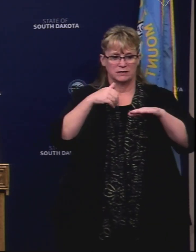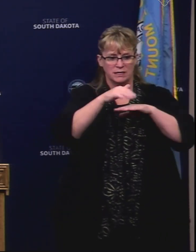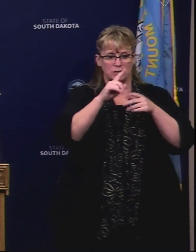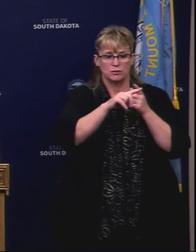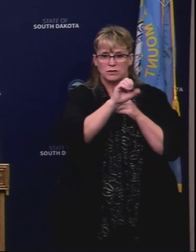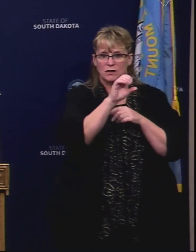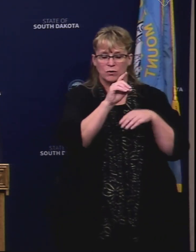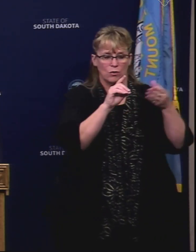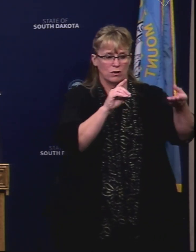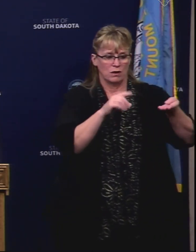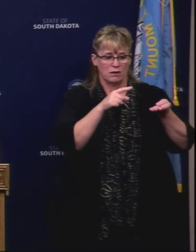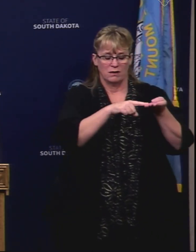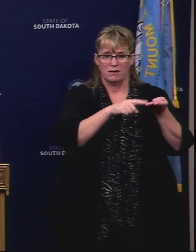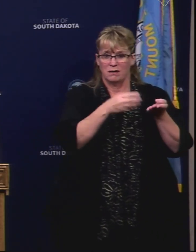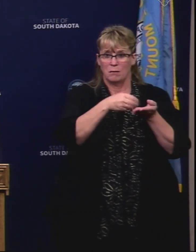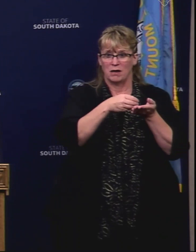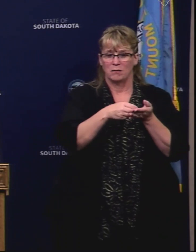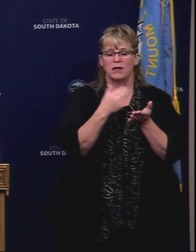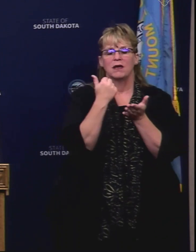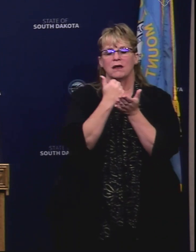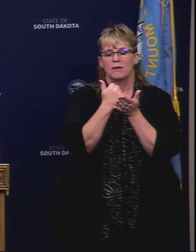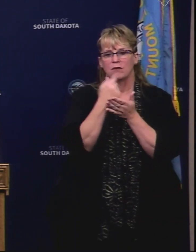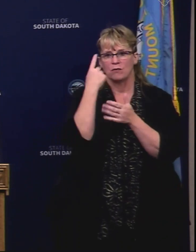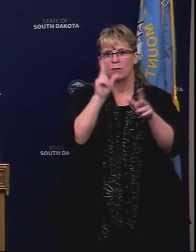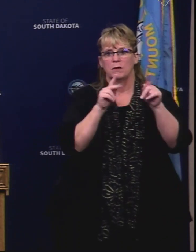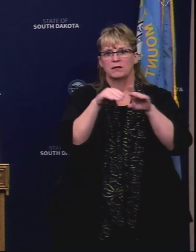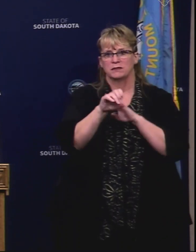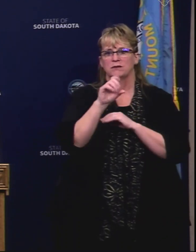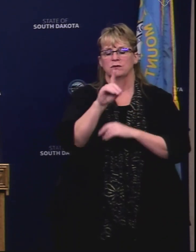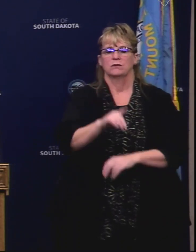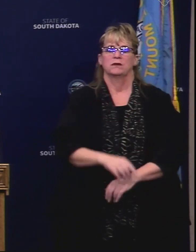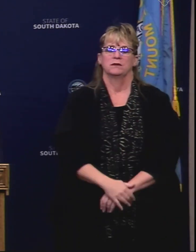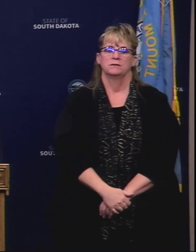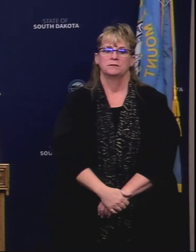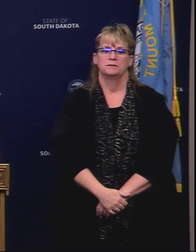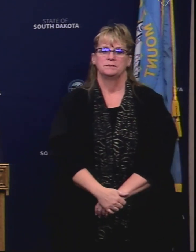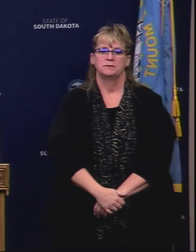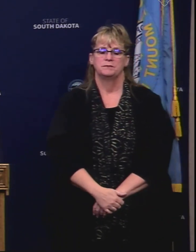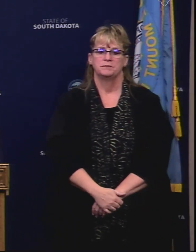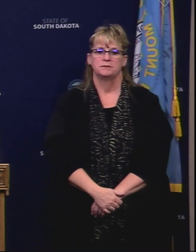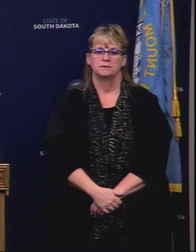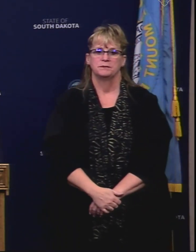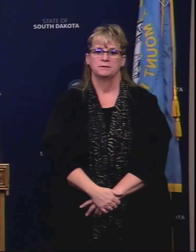Dakota, that would be very helpful for South Dakota folks.